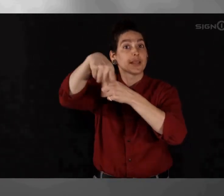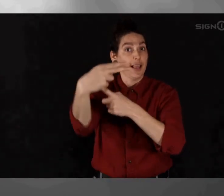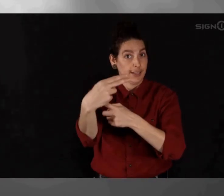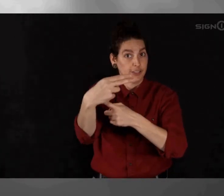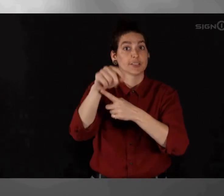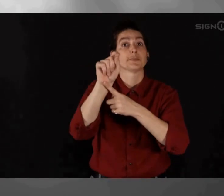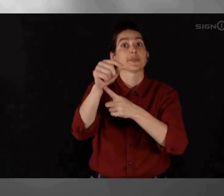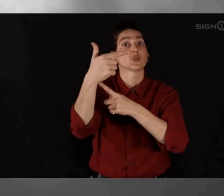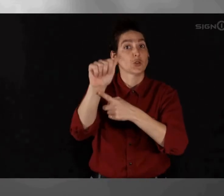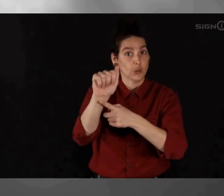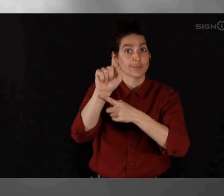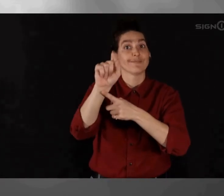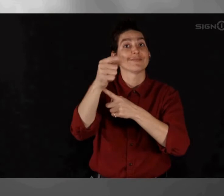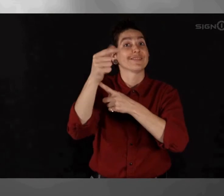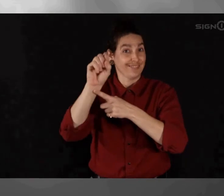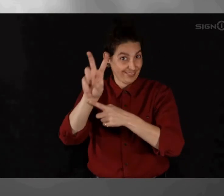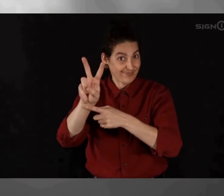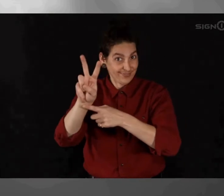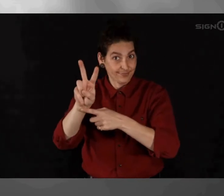www.dph.georgia.gov.